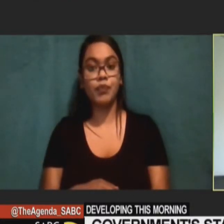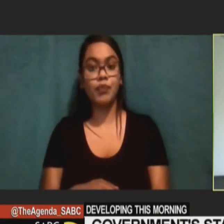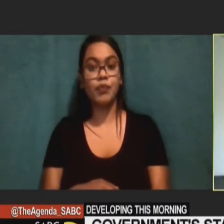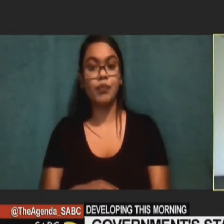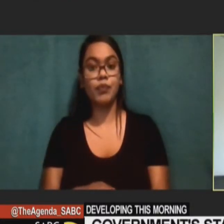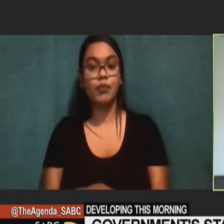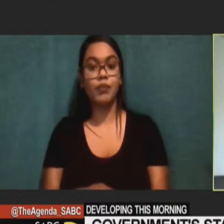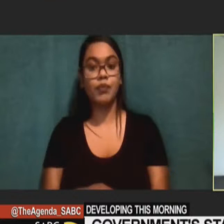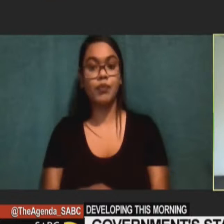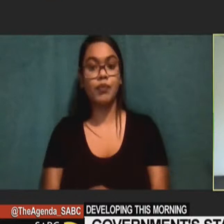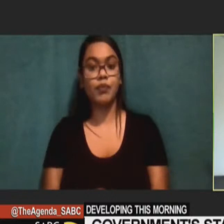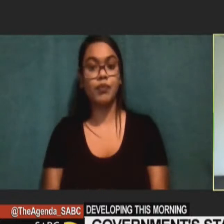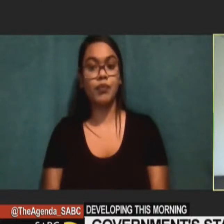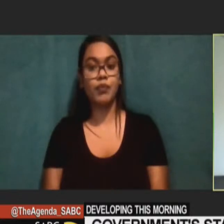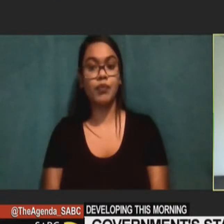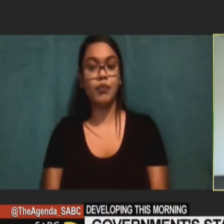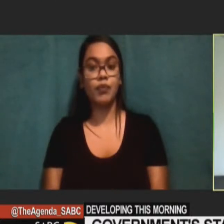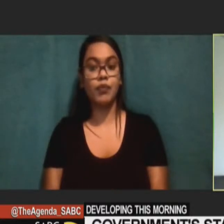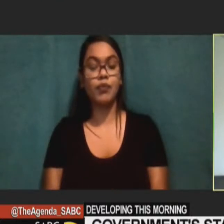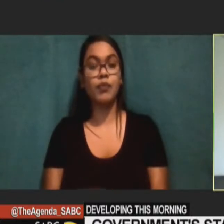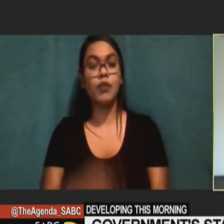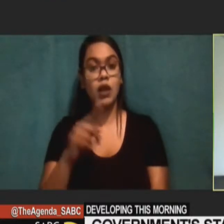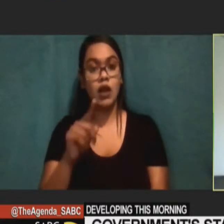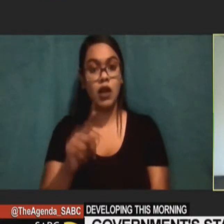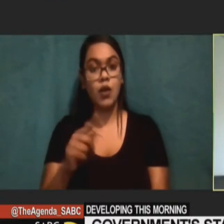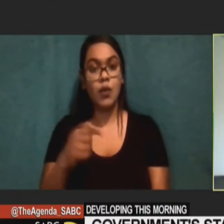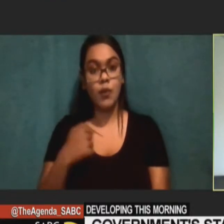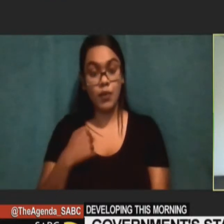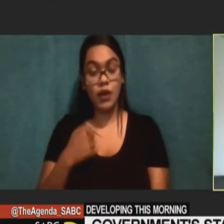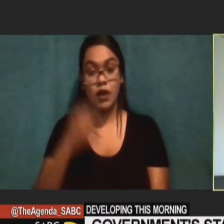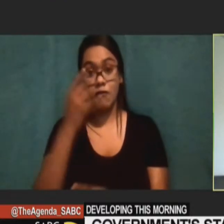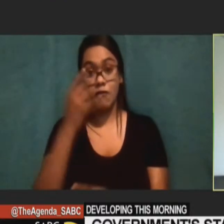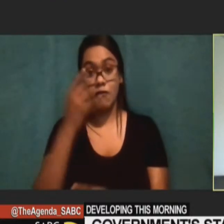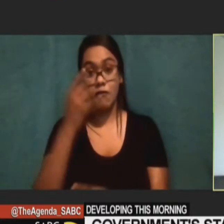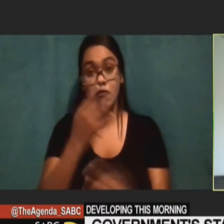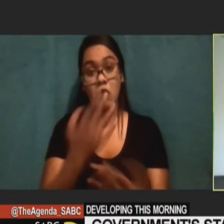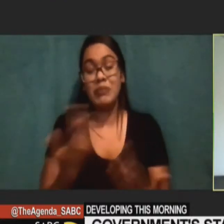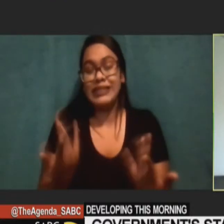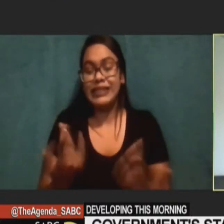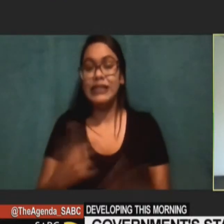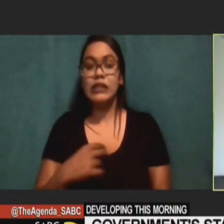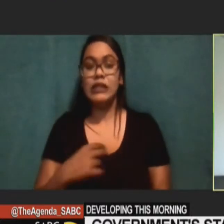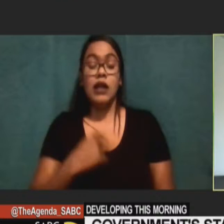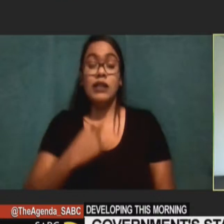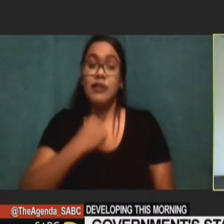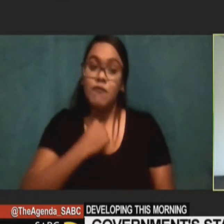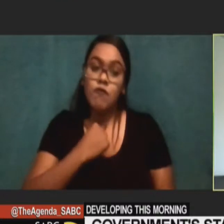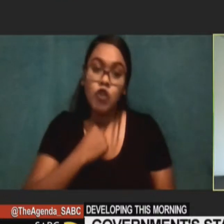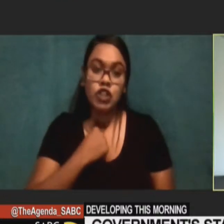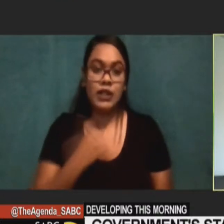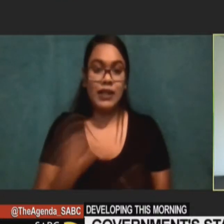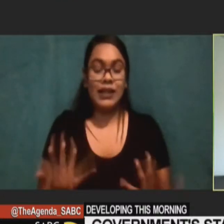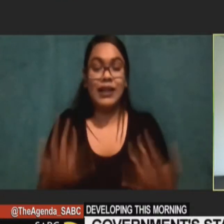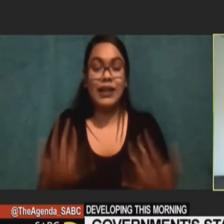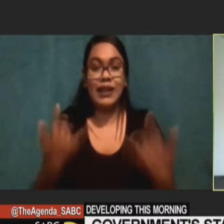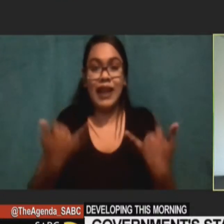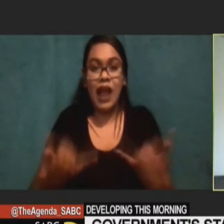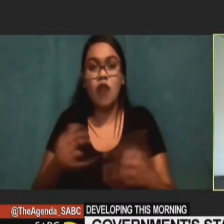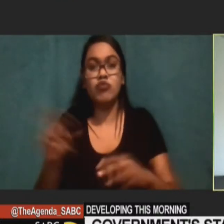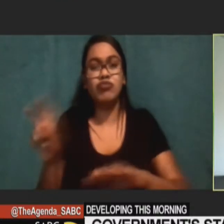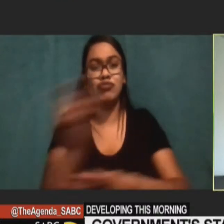regrettable, very unfortunate, and I'll even say sad, to be talking about travel